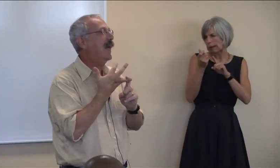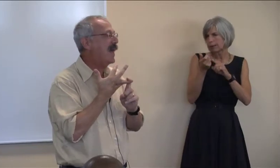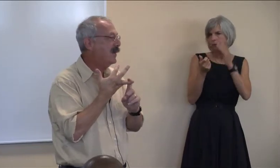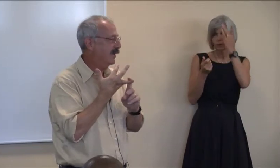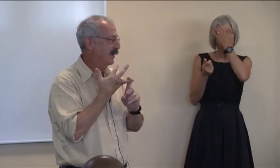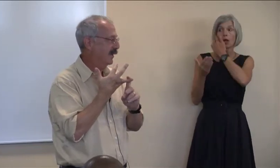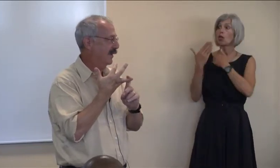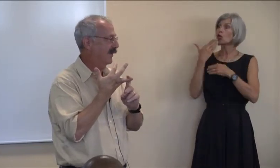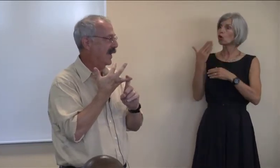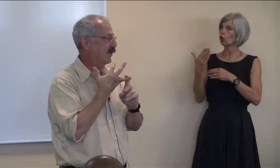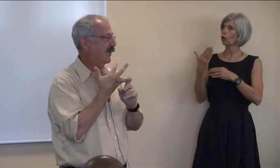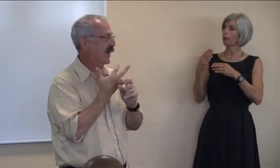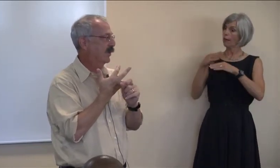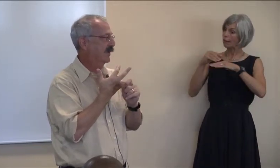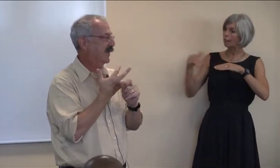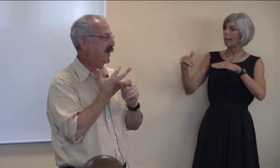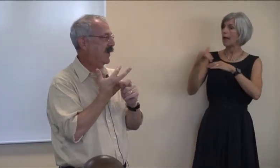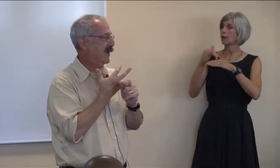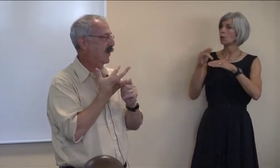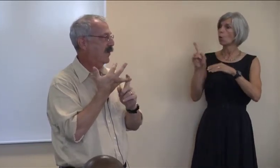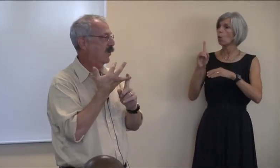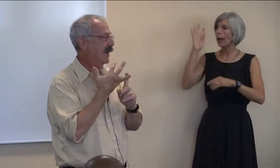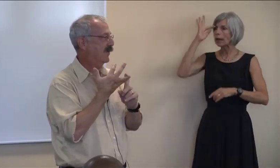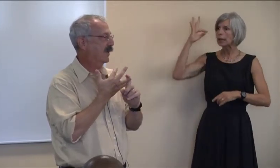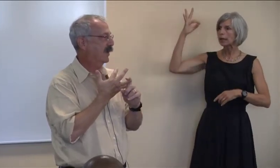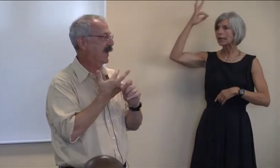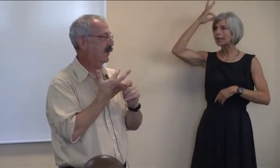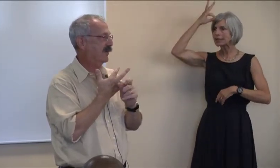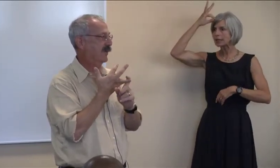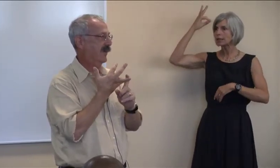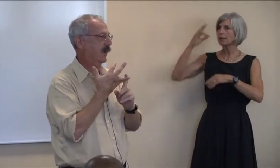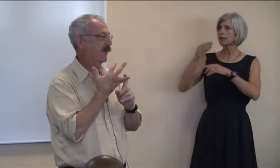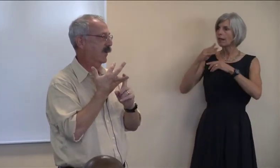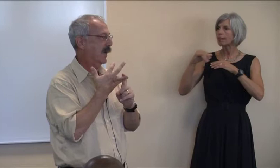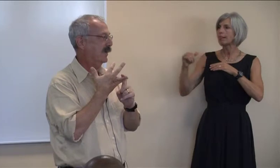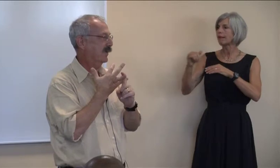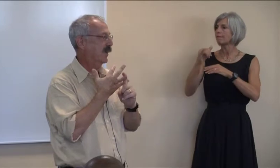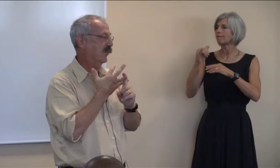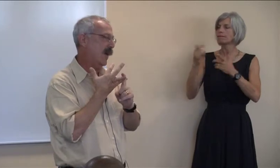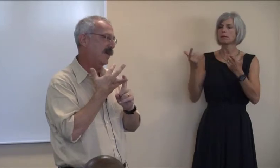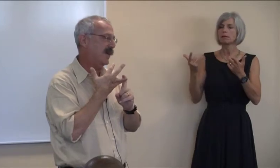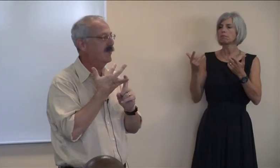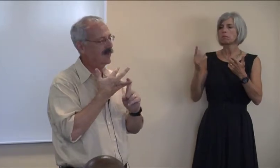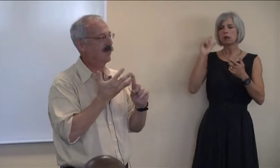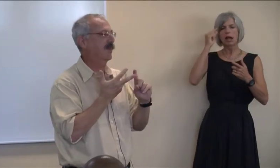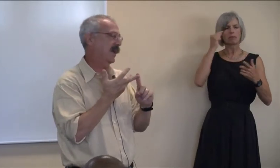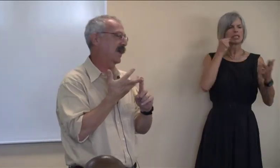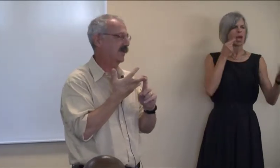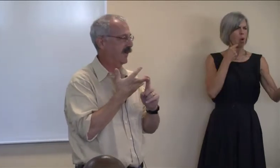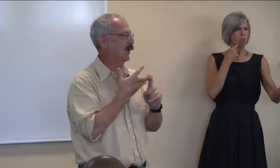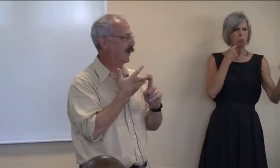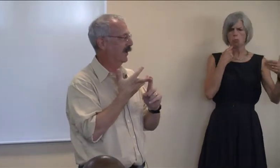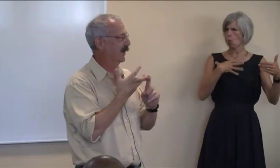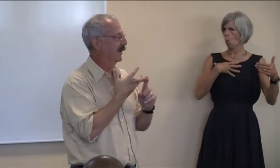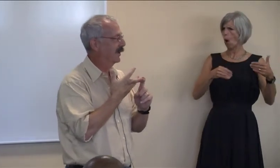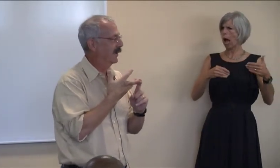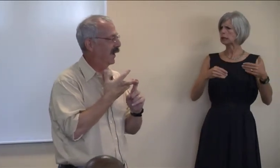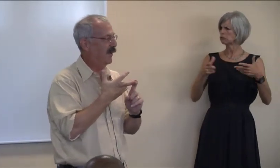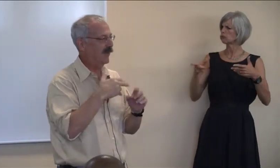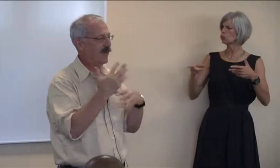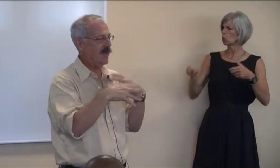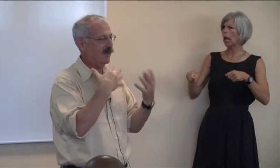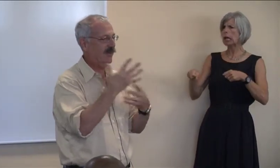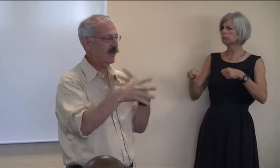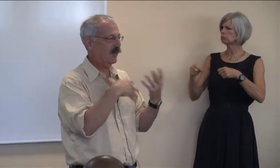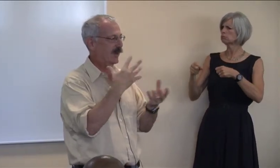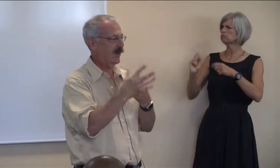the good land, if land was available to anybody other than whites, the good land was just available for whites. Swampland in Mississippi, yeah, is available.